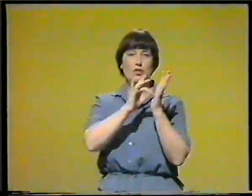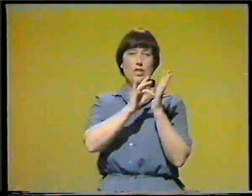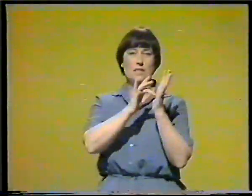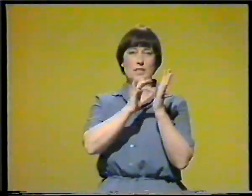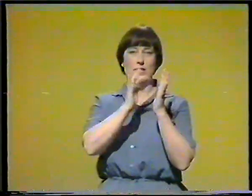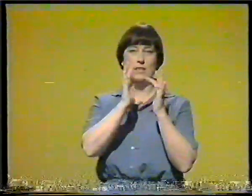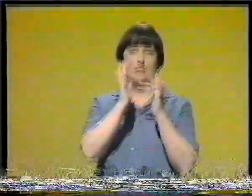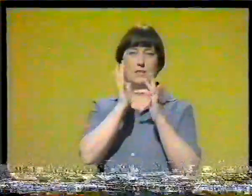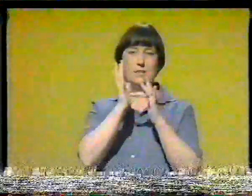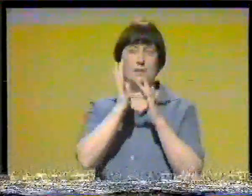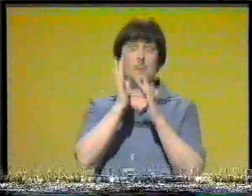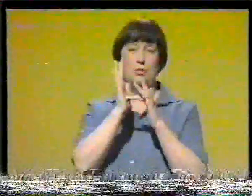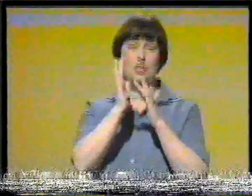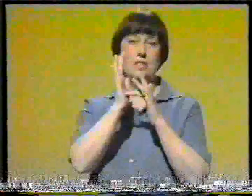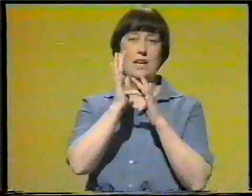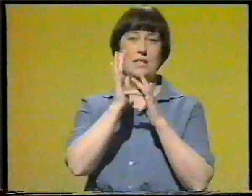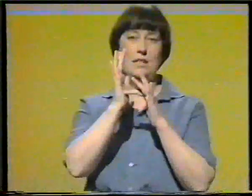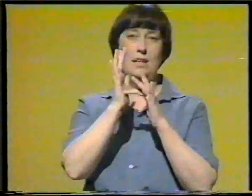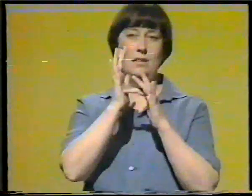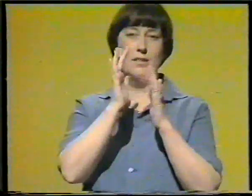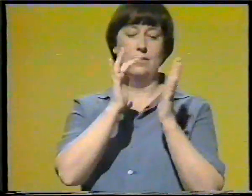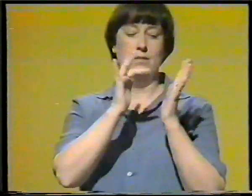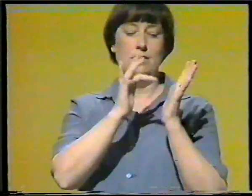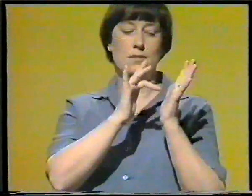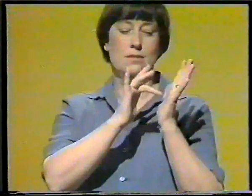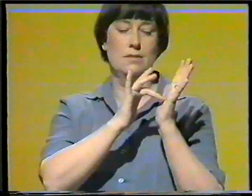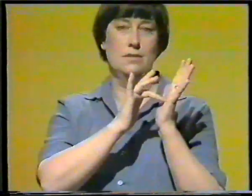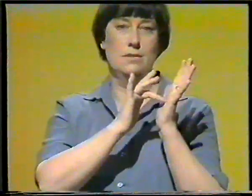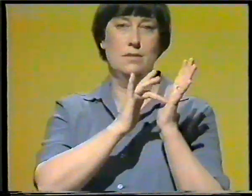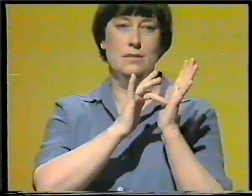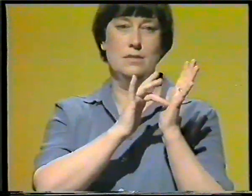Jesus, which indicates the nails.